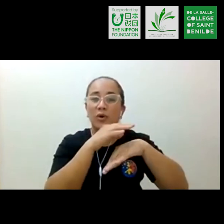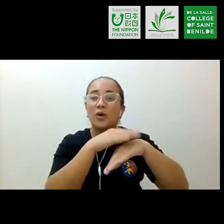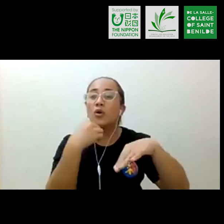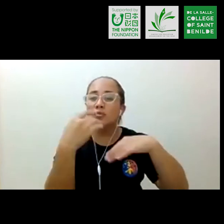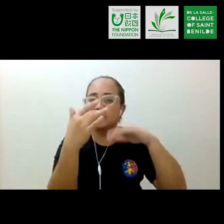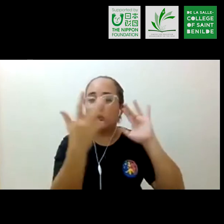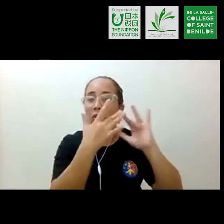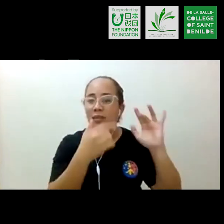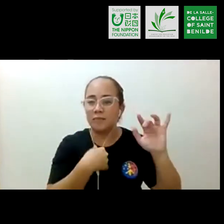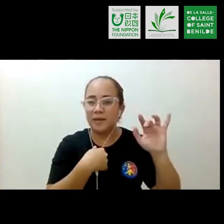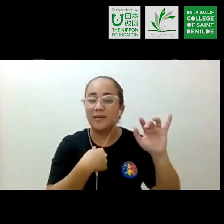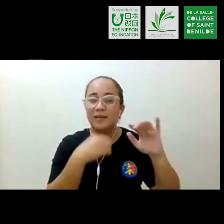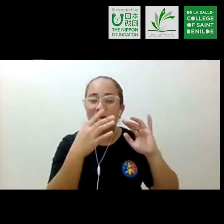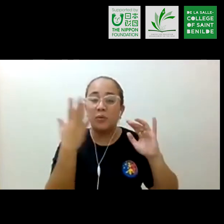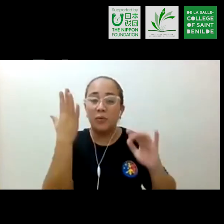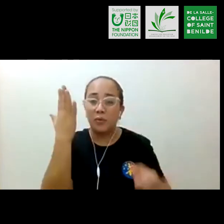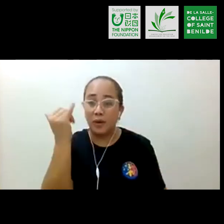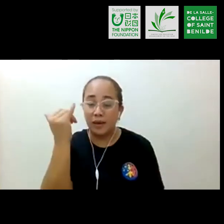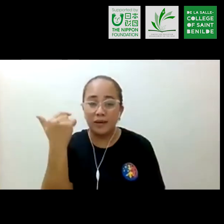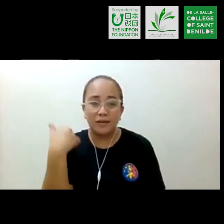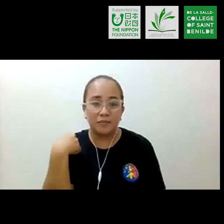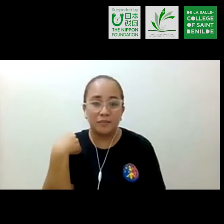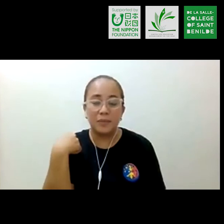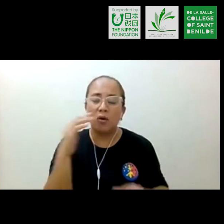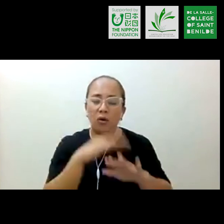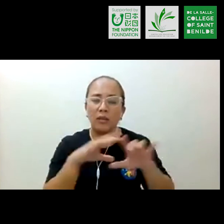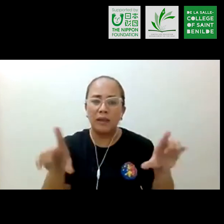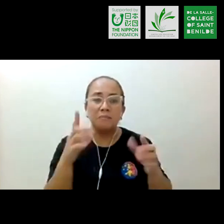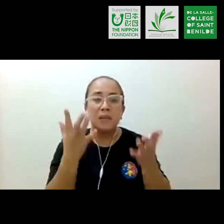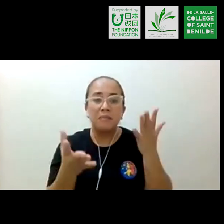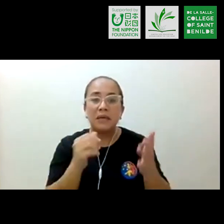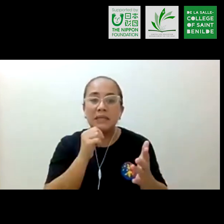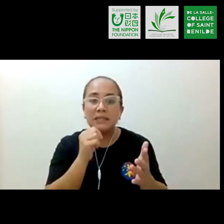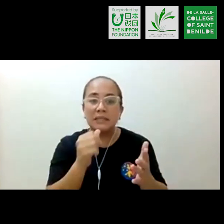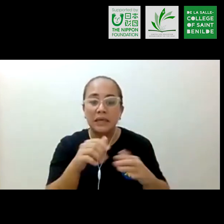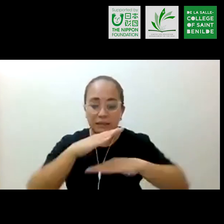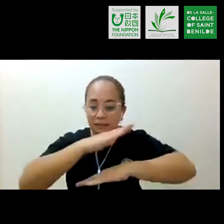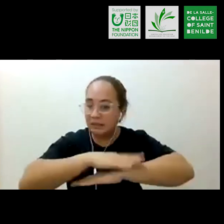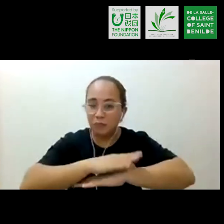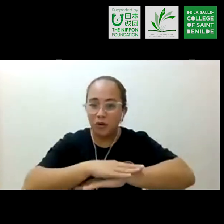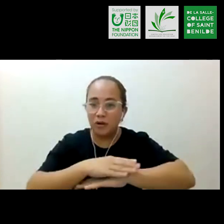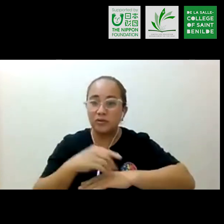contact me. I'll be online, but I may not be right at the desk.